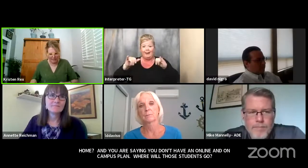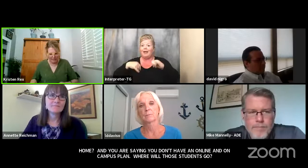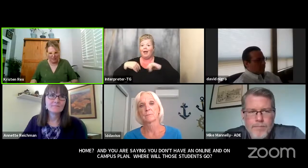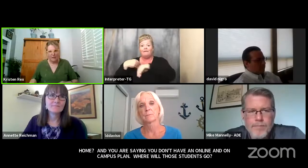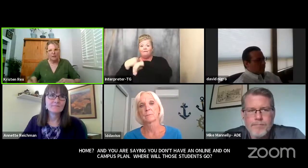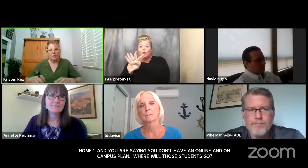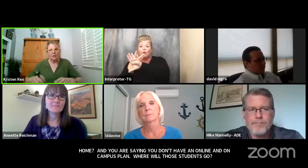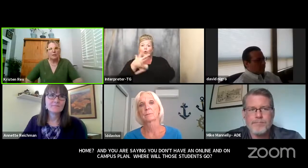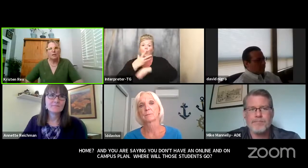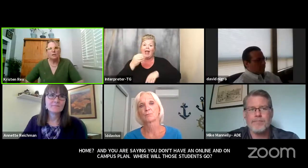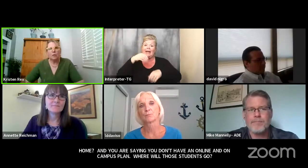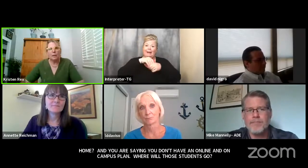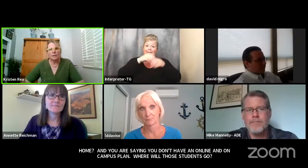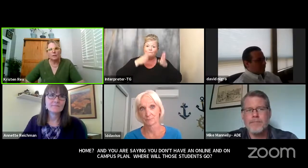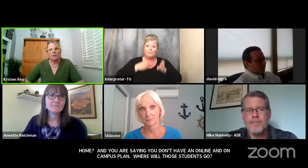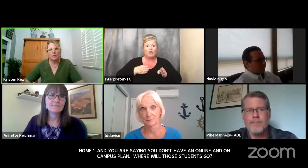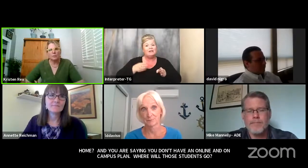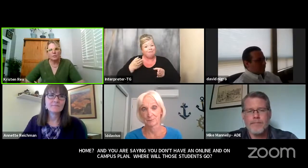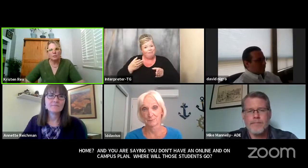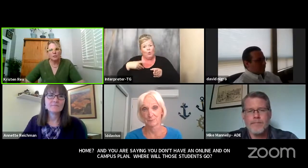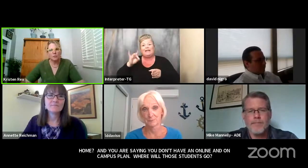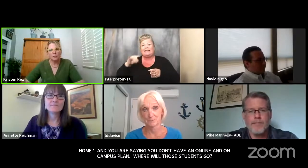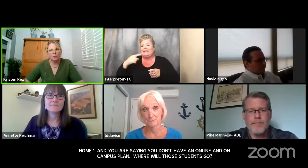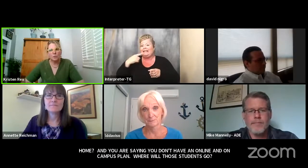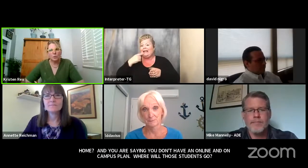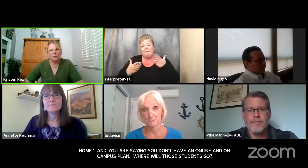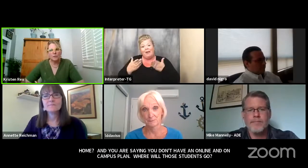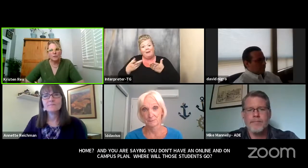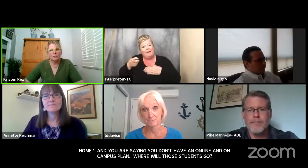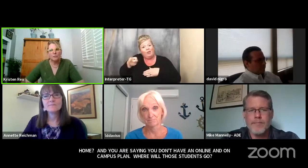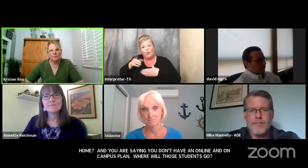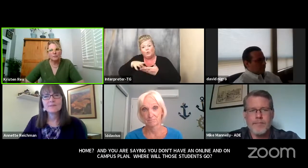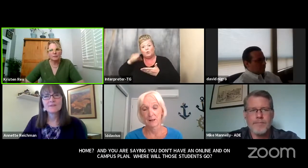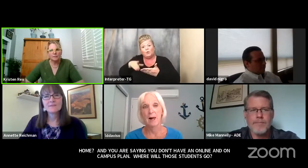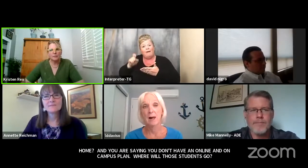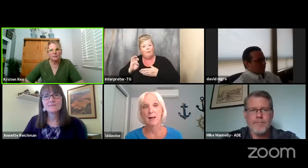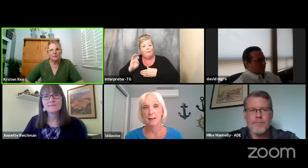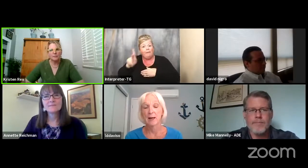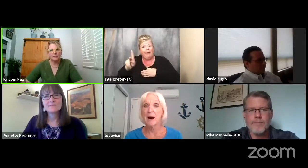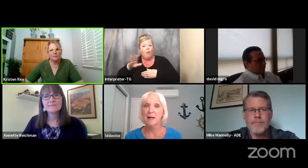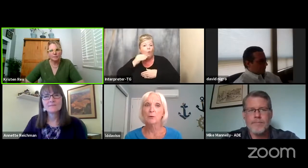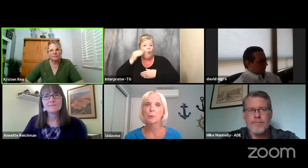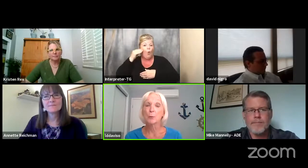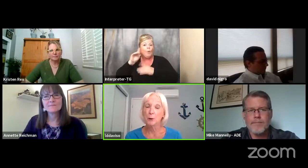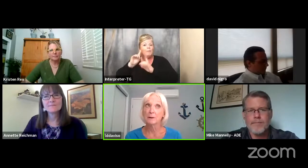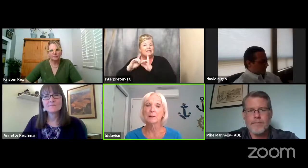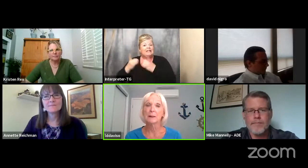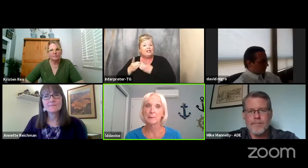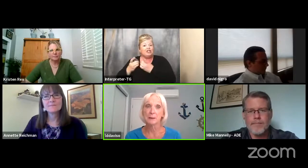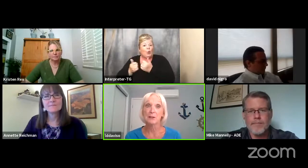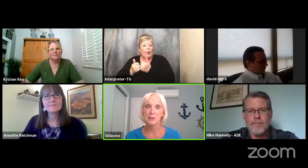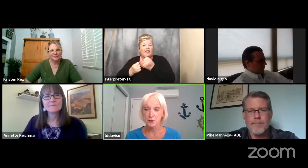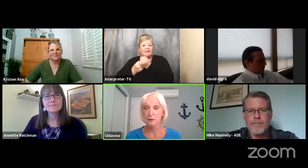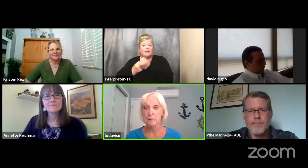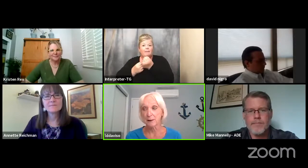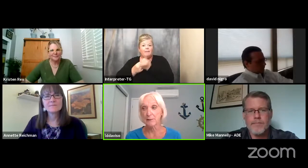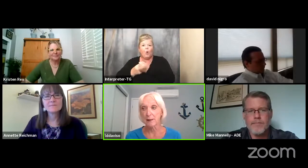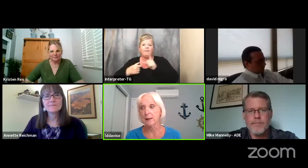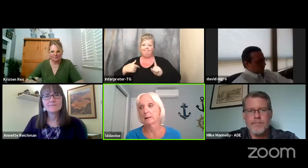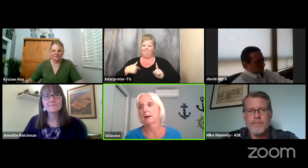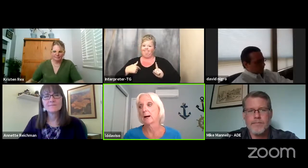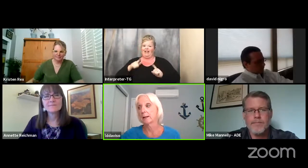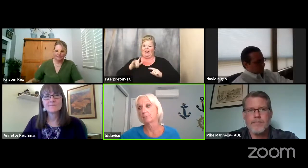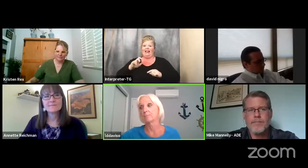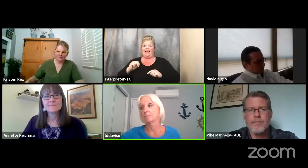might need to go back to their home districts with supports. I have a really big concern